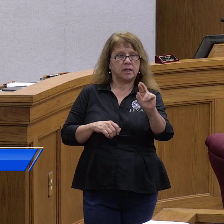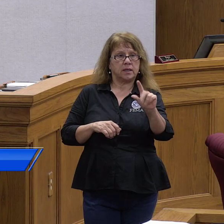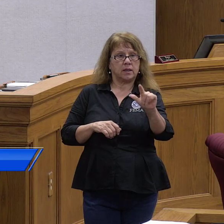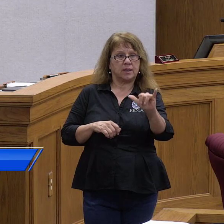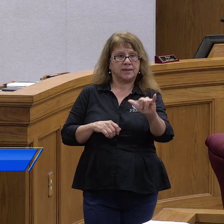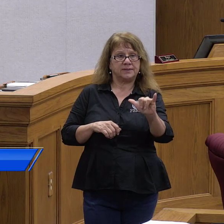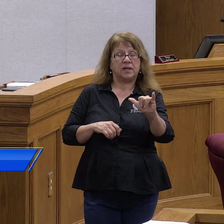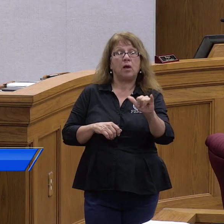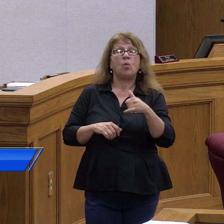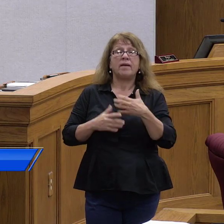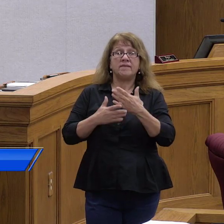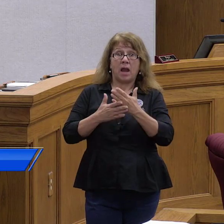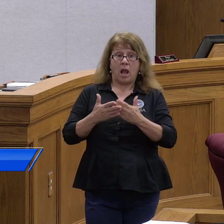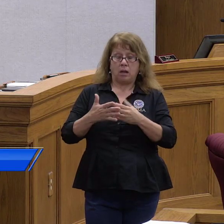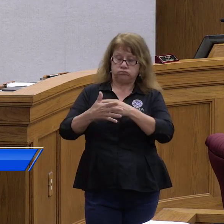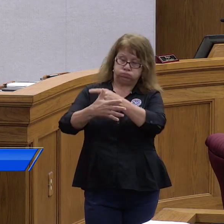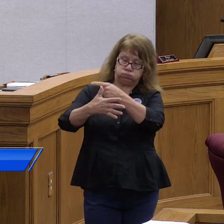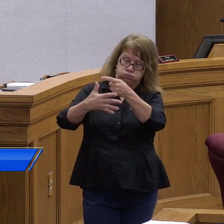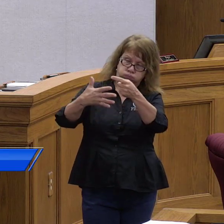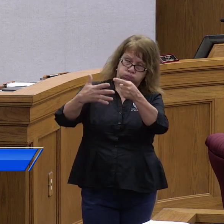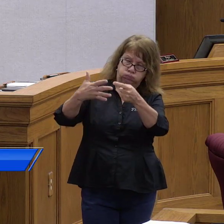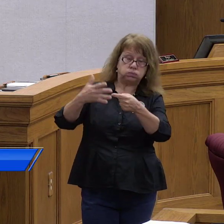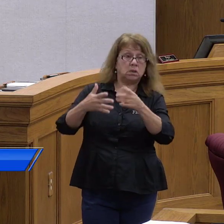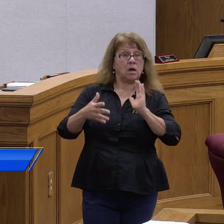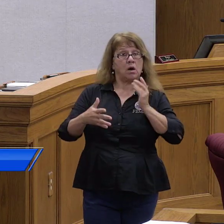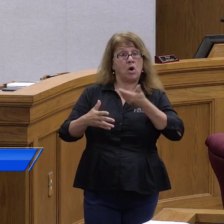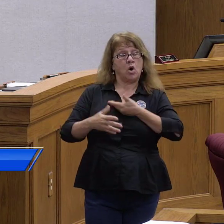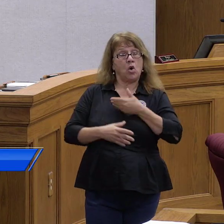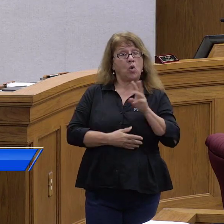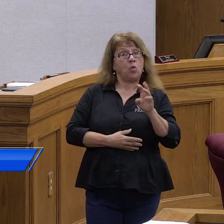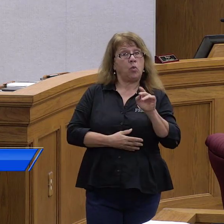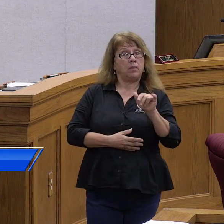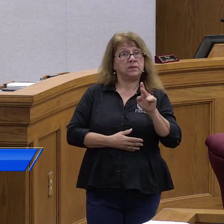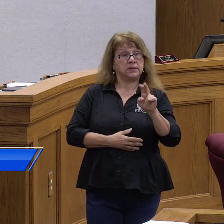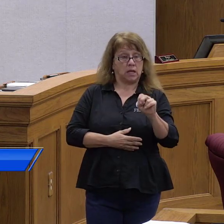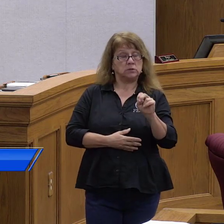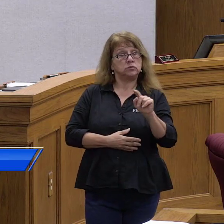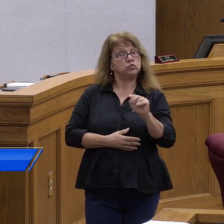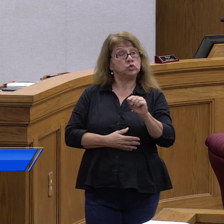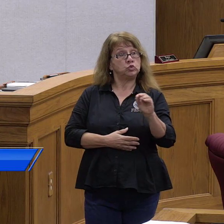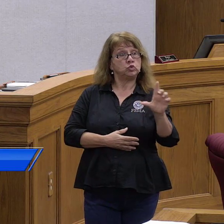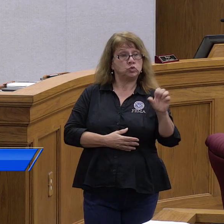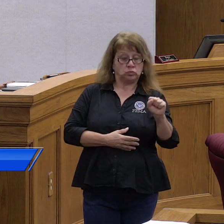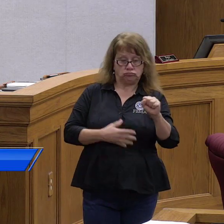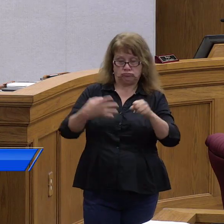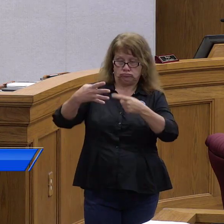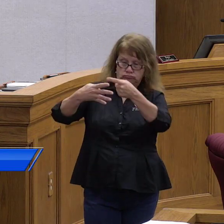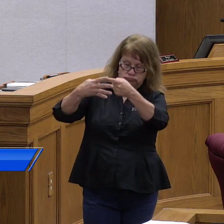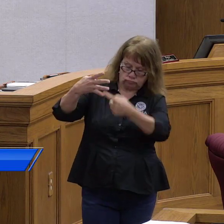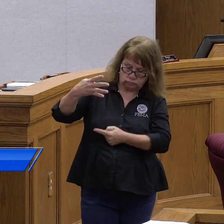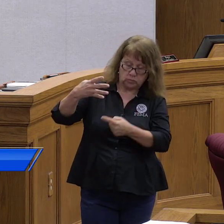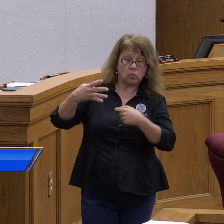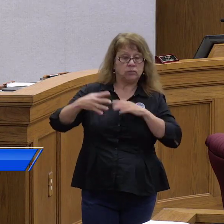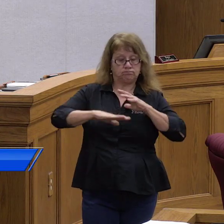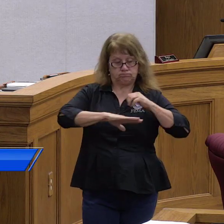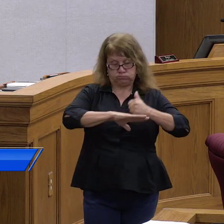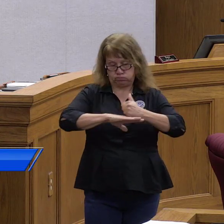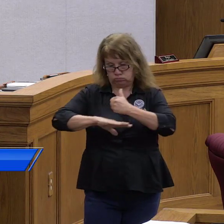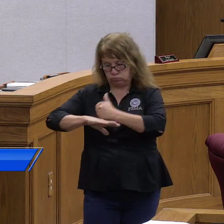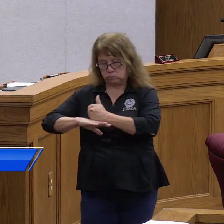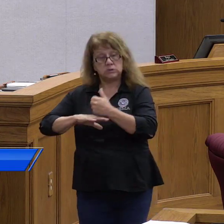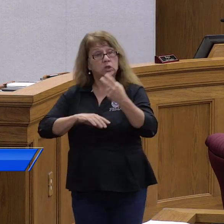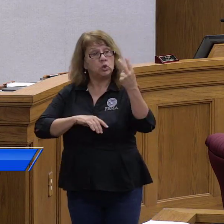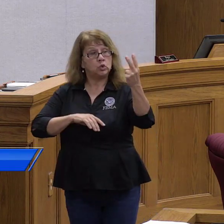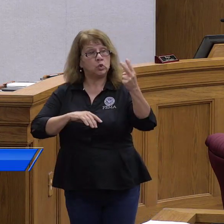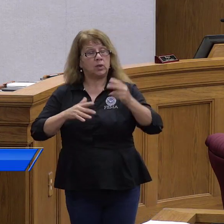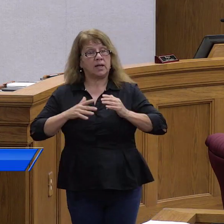a lot of good tools on our website. We did also stand up 2 customer information centers. First, we had one